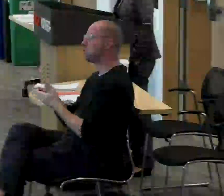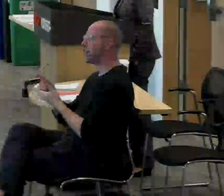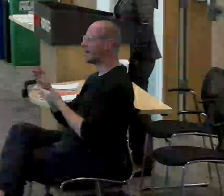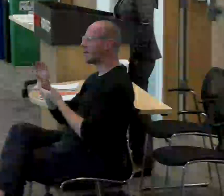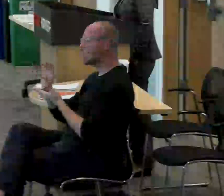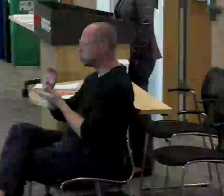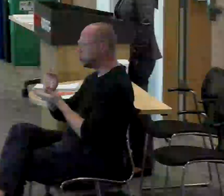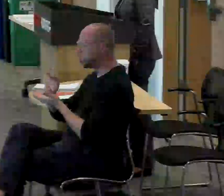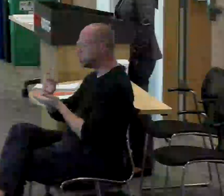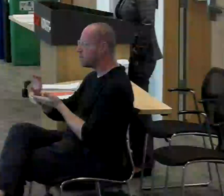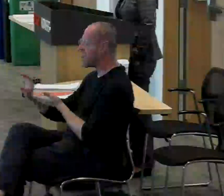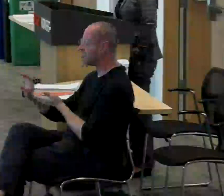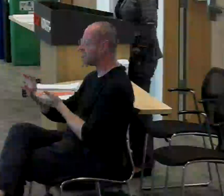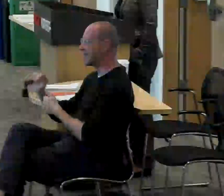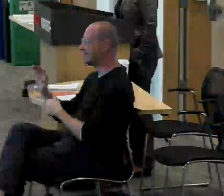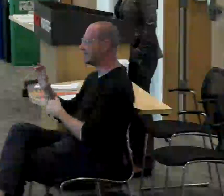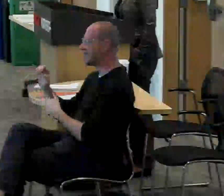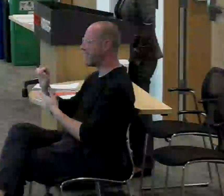out of your ABLE account.